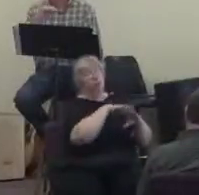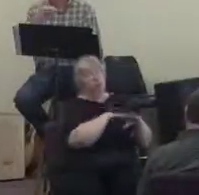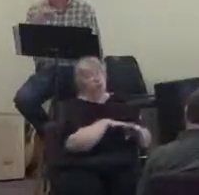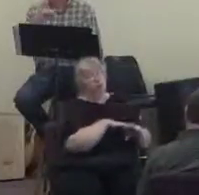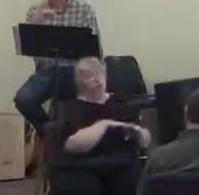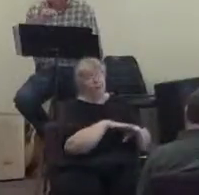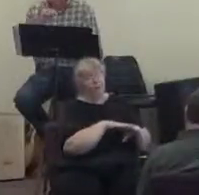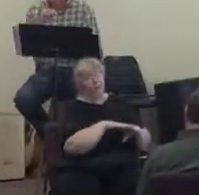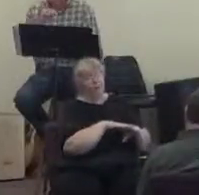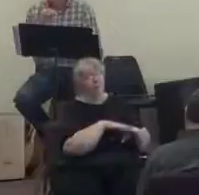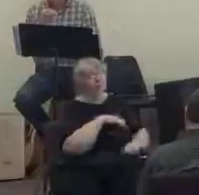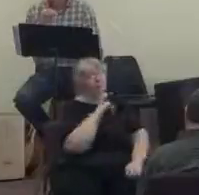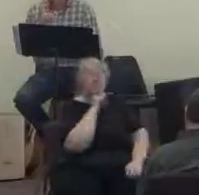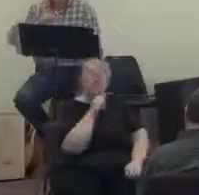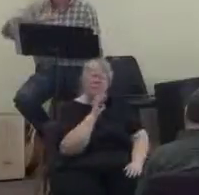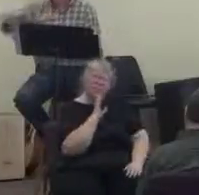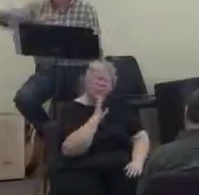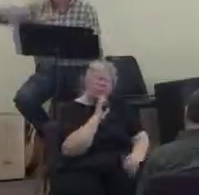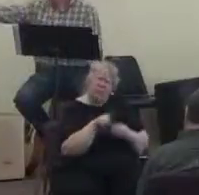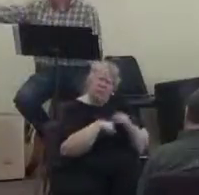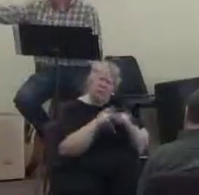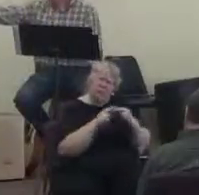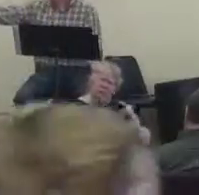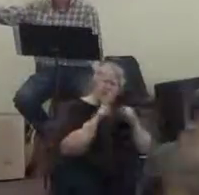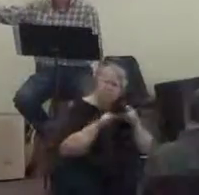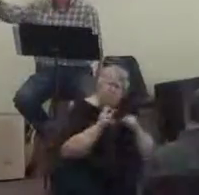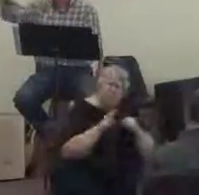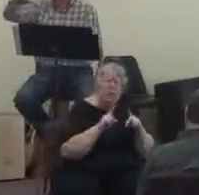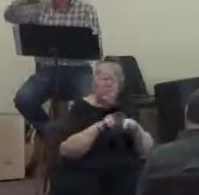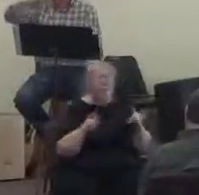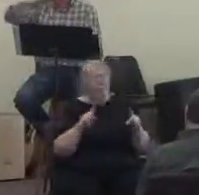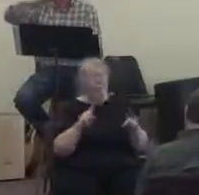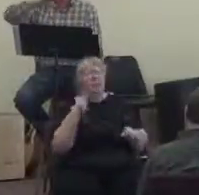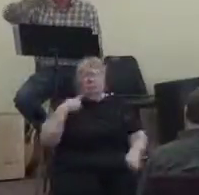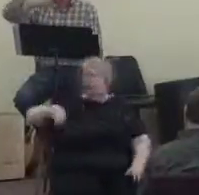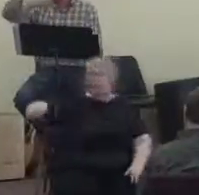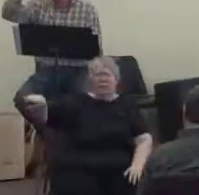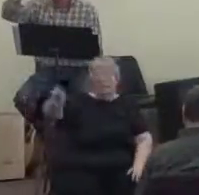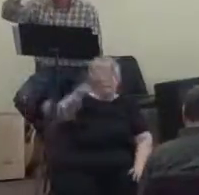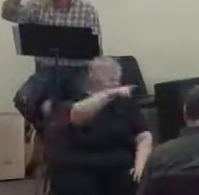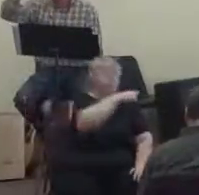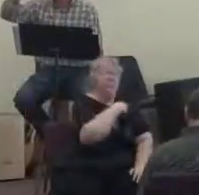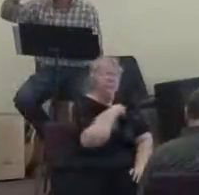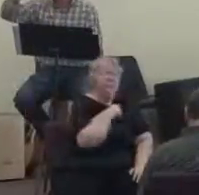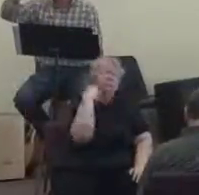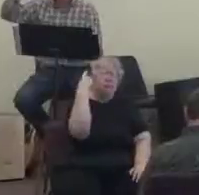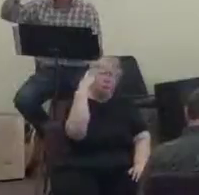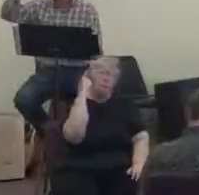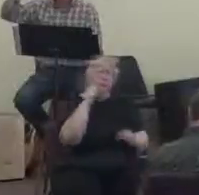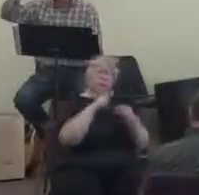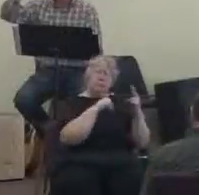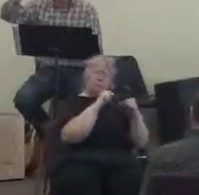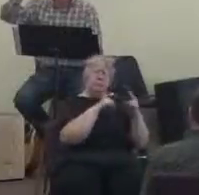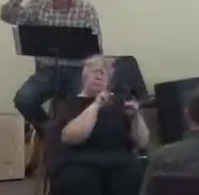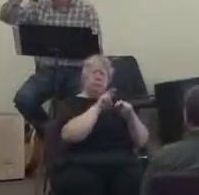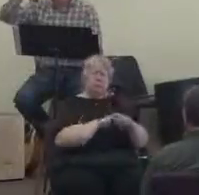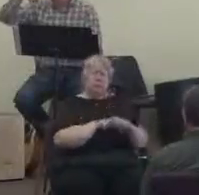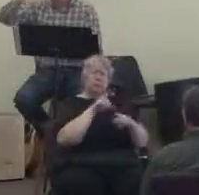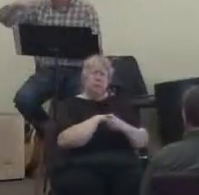And he's not talking about a building. He's talking about you and me. You think this building that we're setting in is a